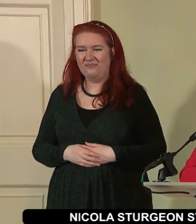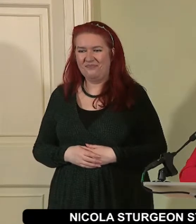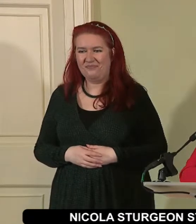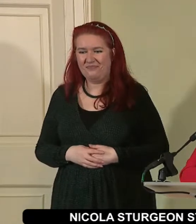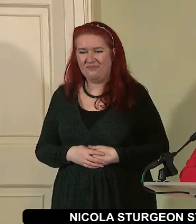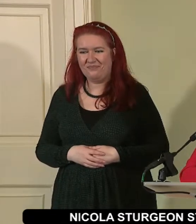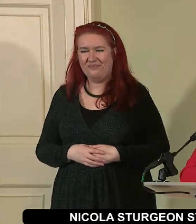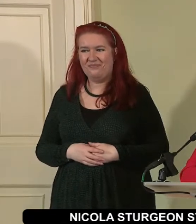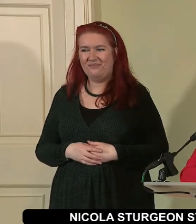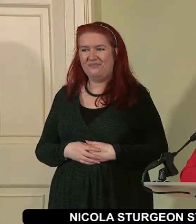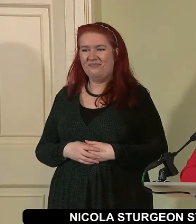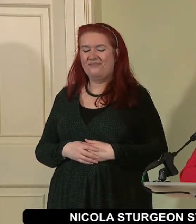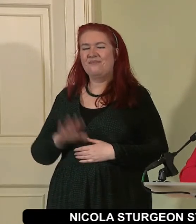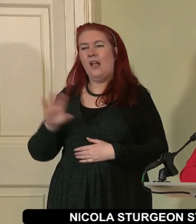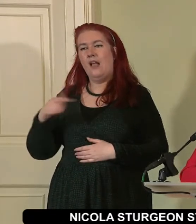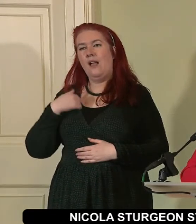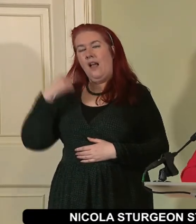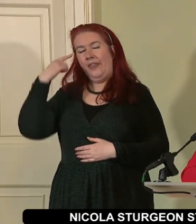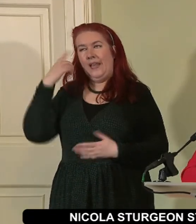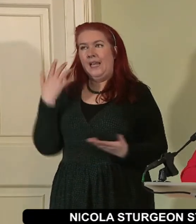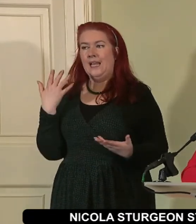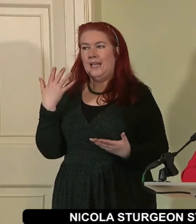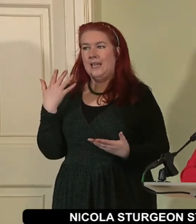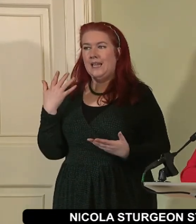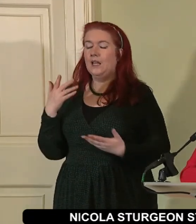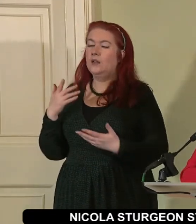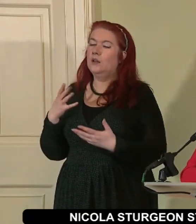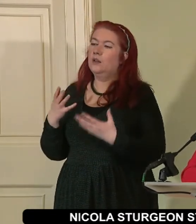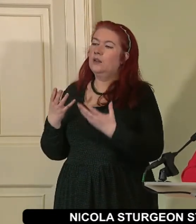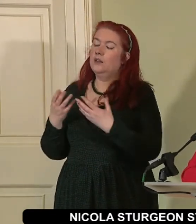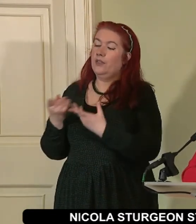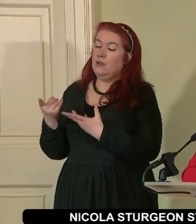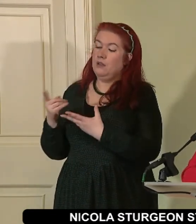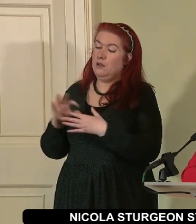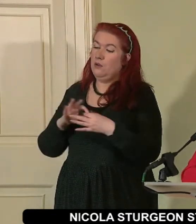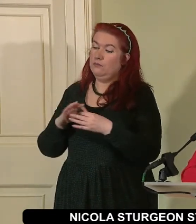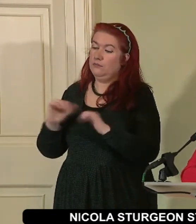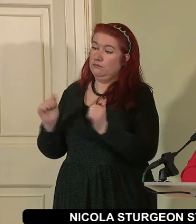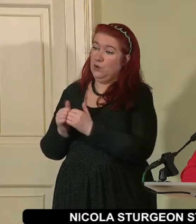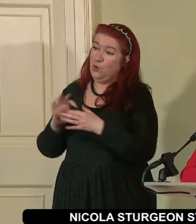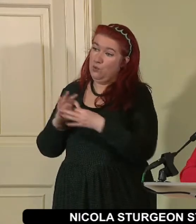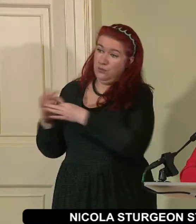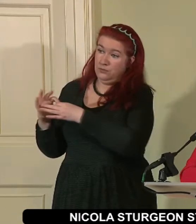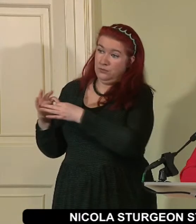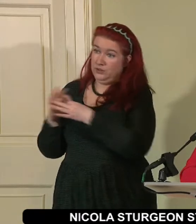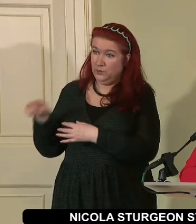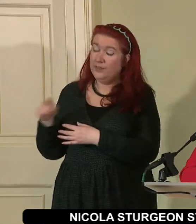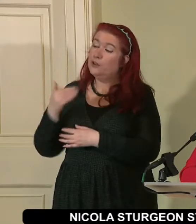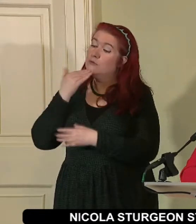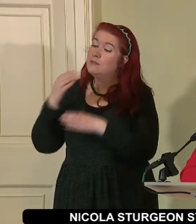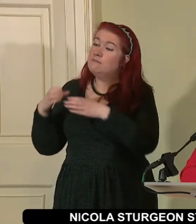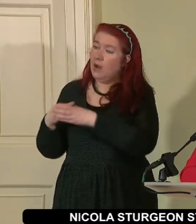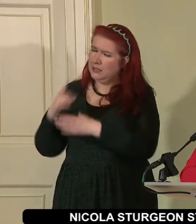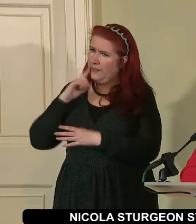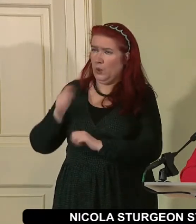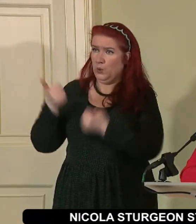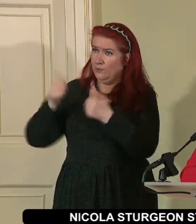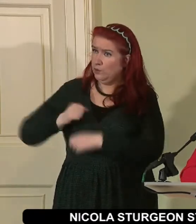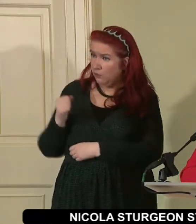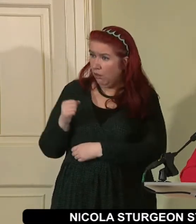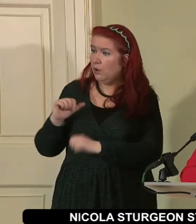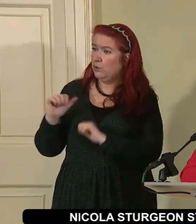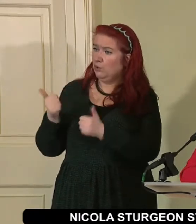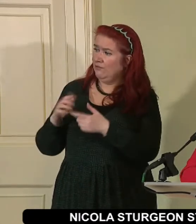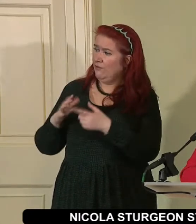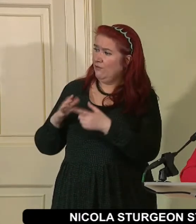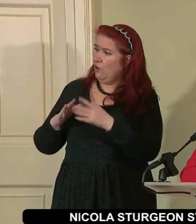But, you know, I think the cooperation agreement with the Greens has been a thoroughly good thing for the government, for the country, and I would hope to see